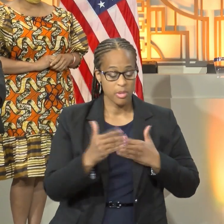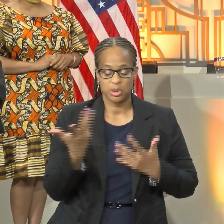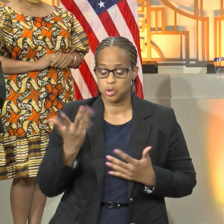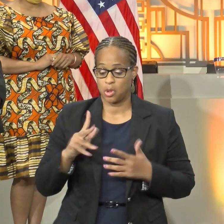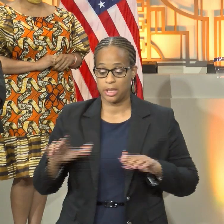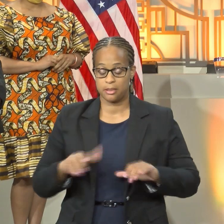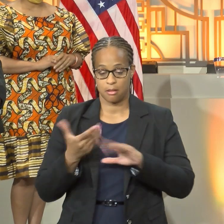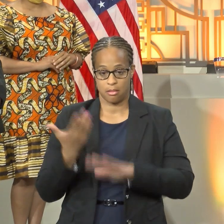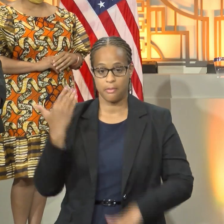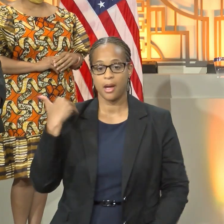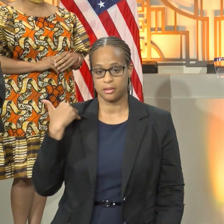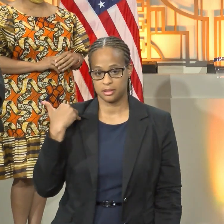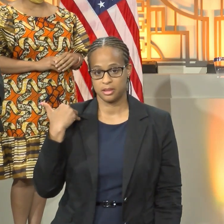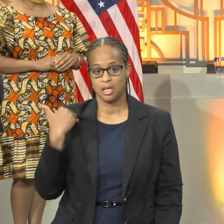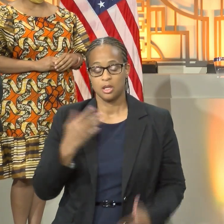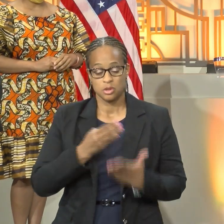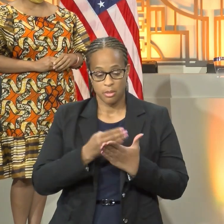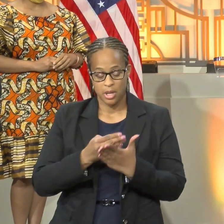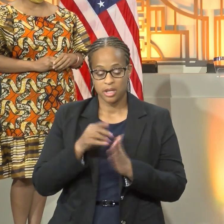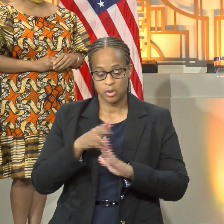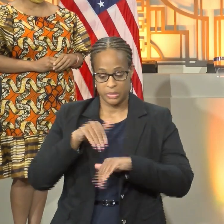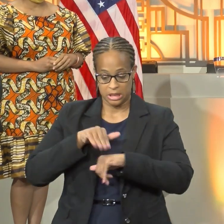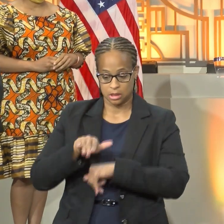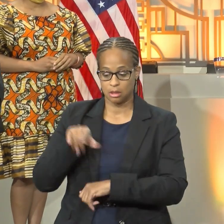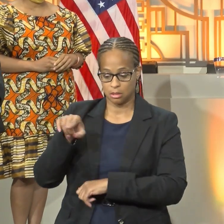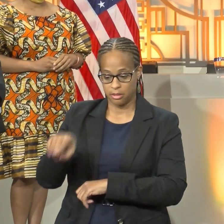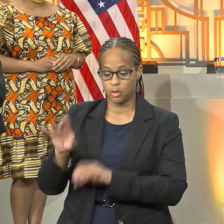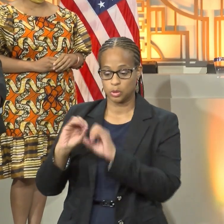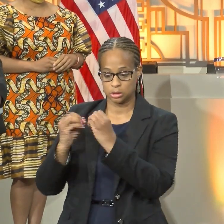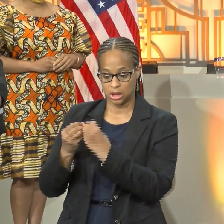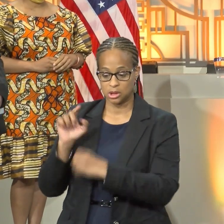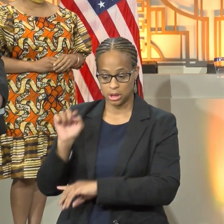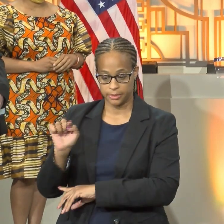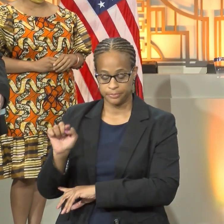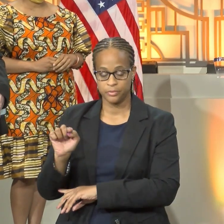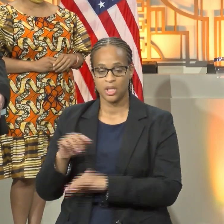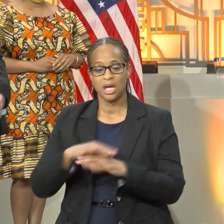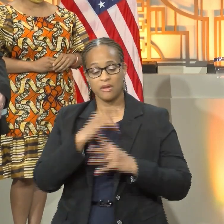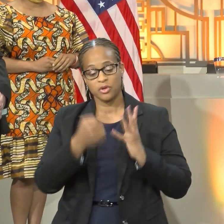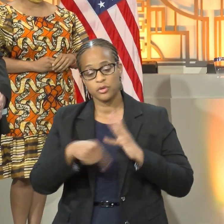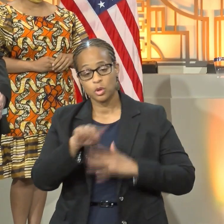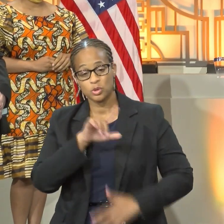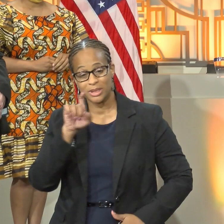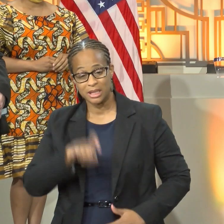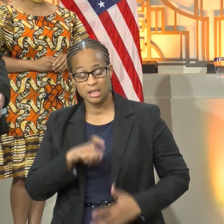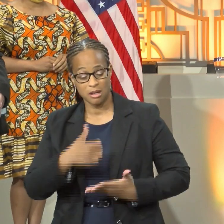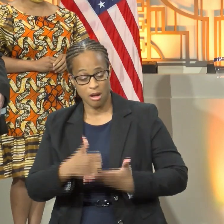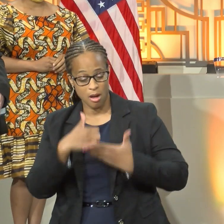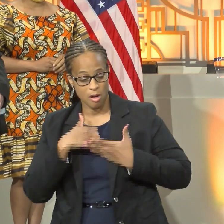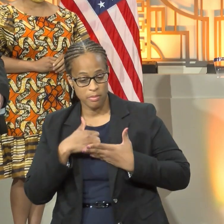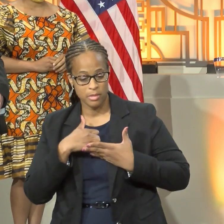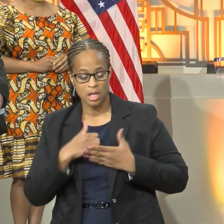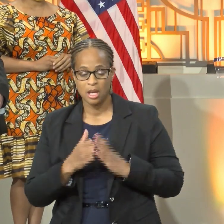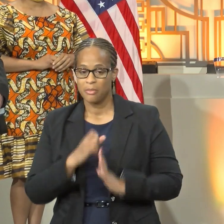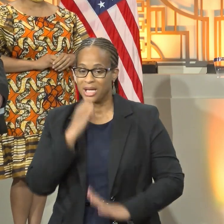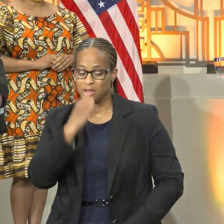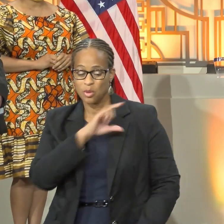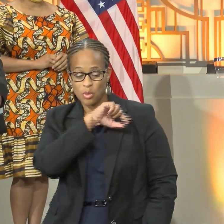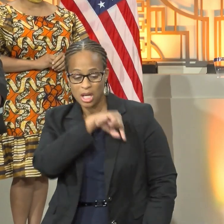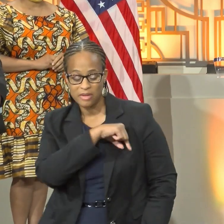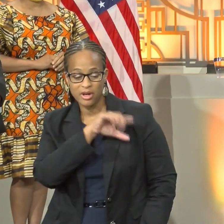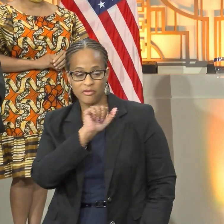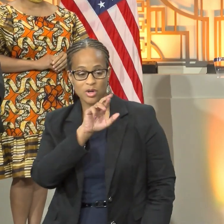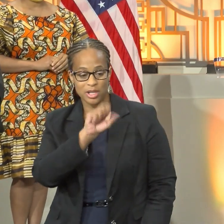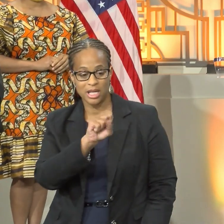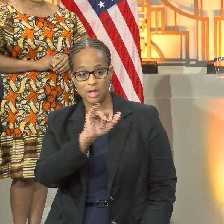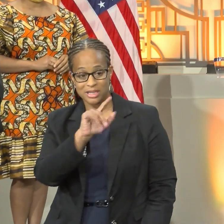in the past. And so money will be going there. And for those who need assistance but do not qualify for